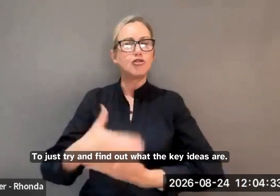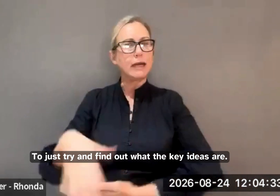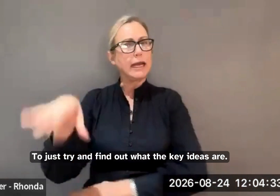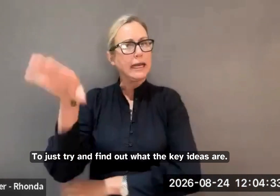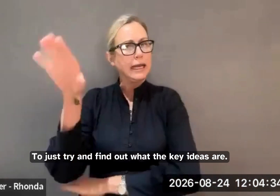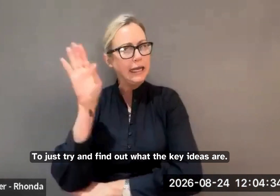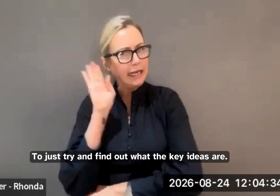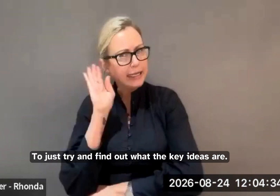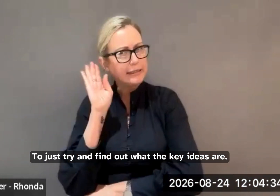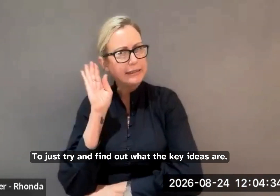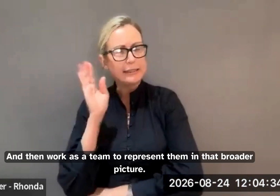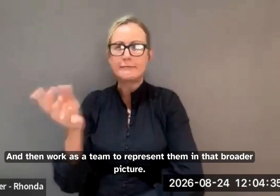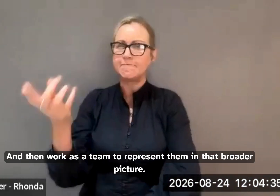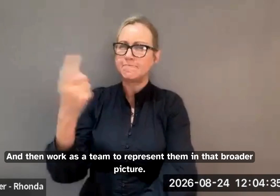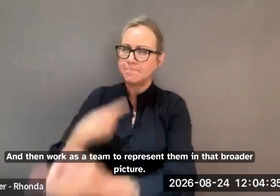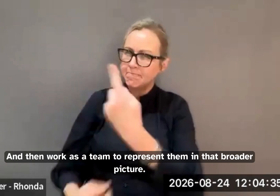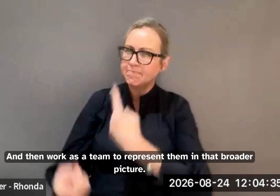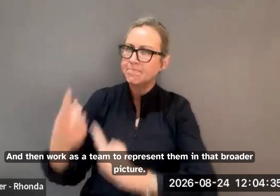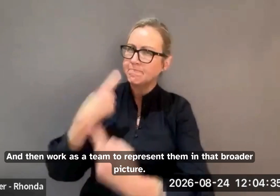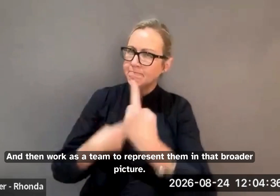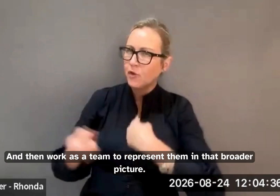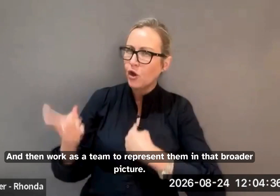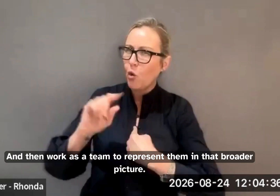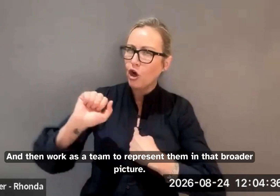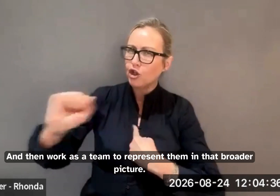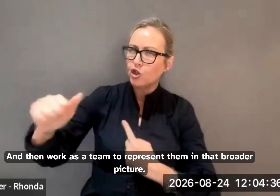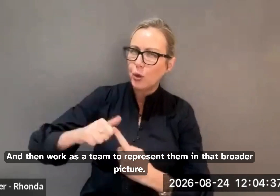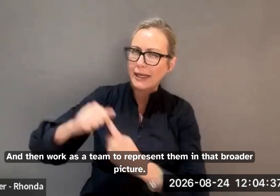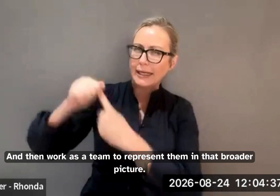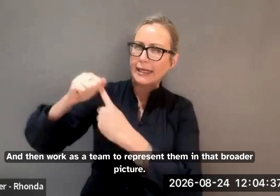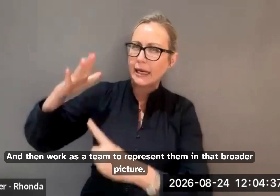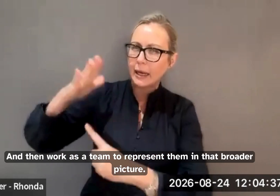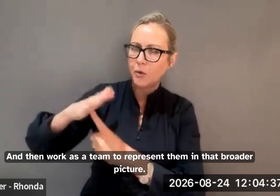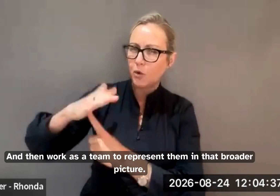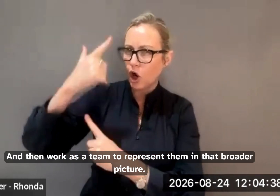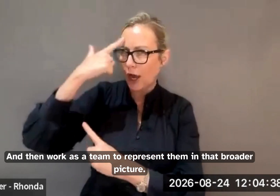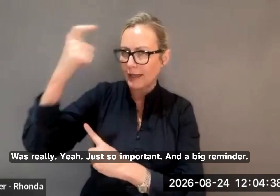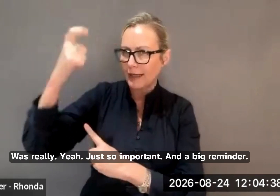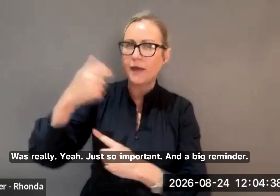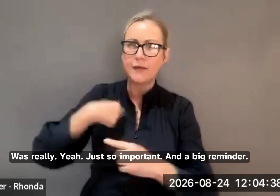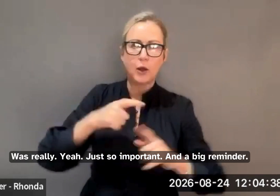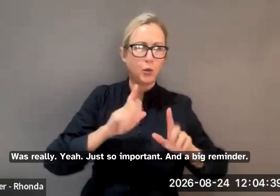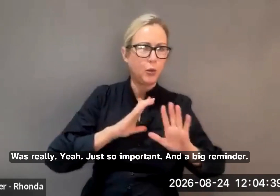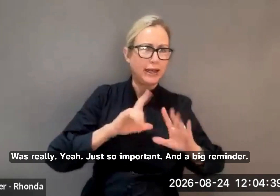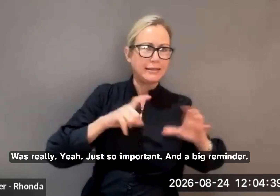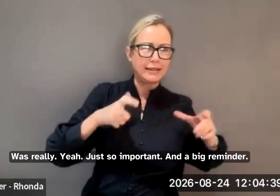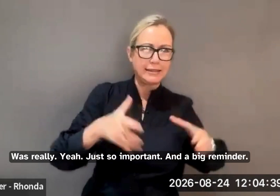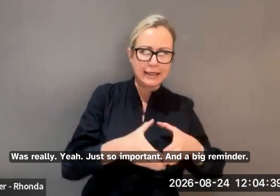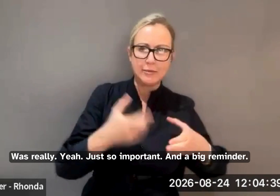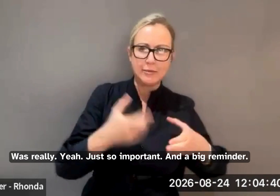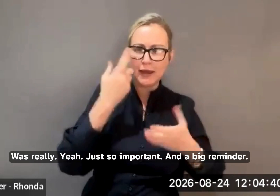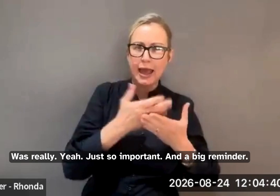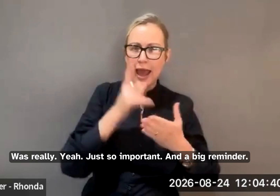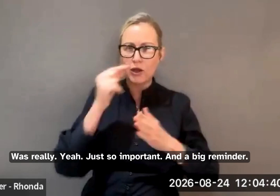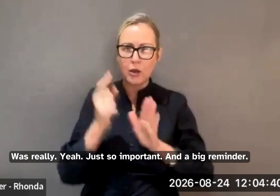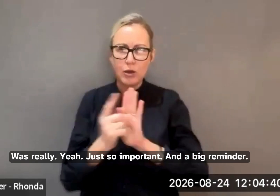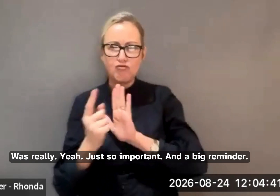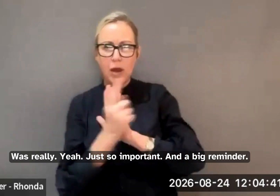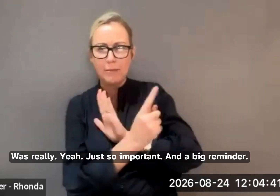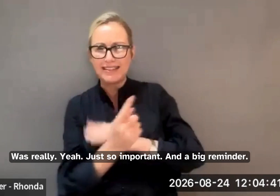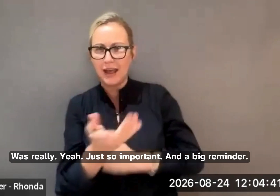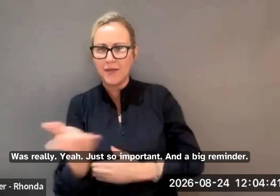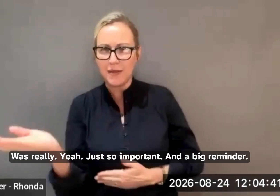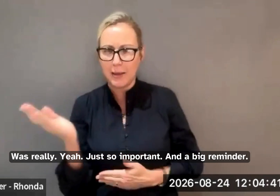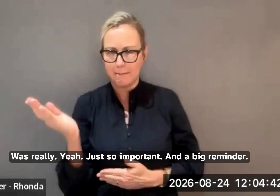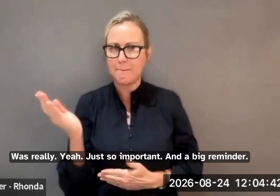what the key ideas are and then work as a team to represent them in that broader picture was really, yeah, just so